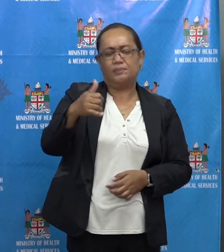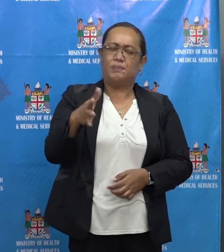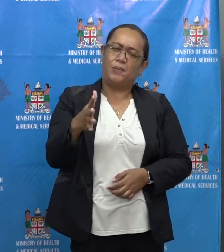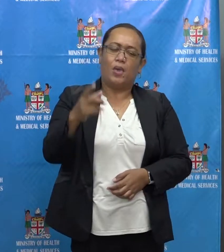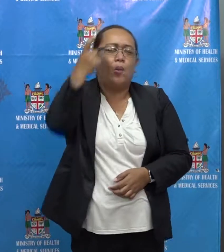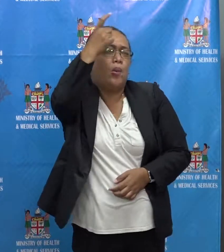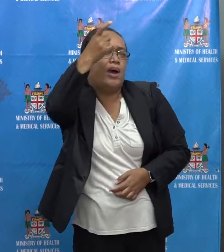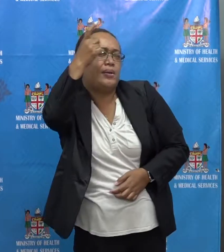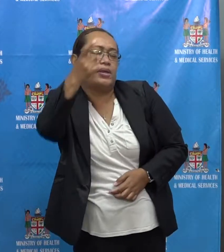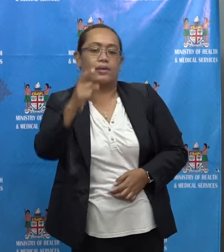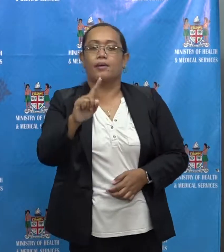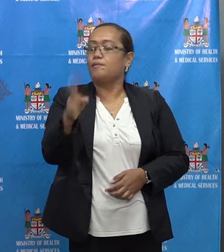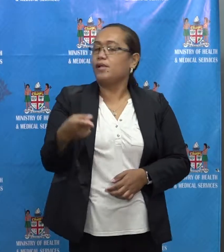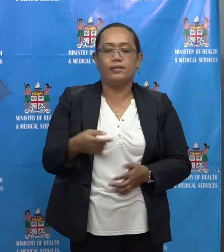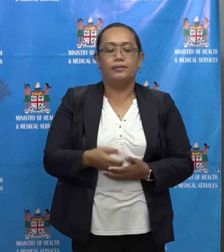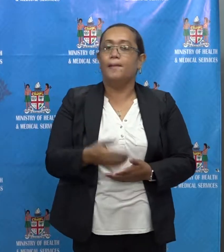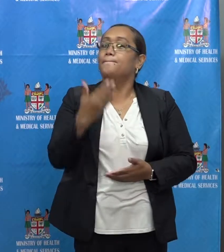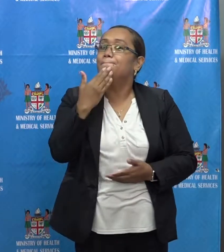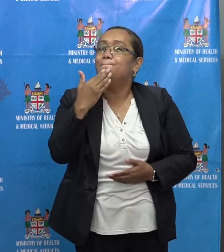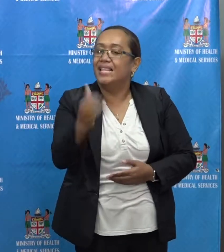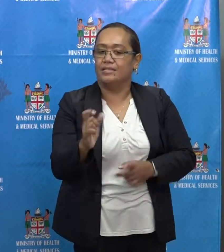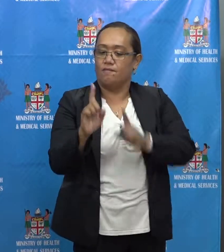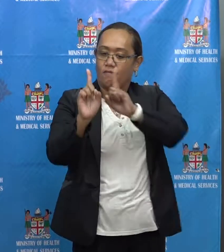drive you towards making bad decisions.